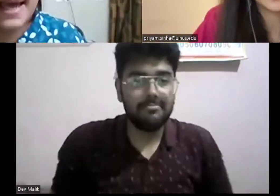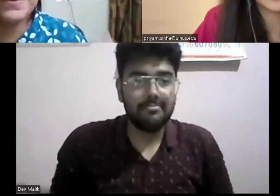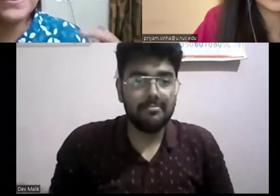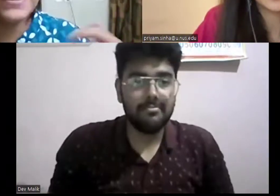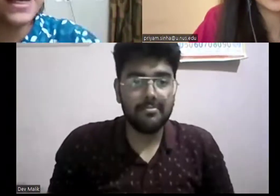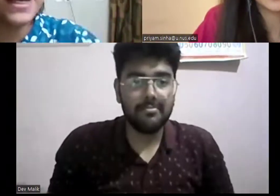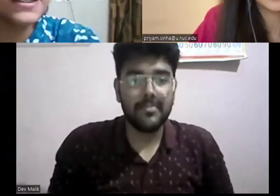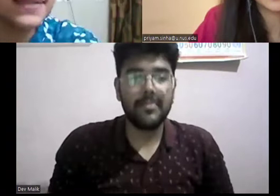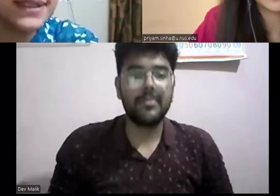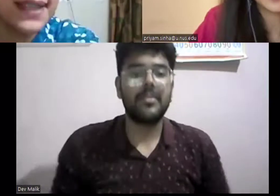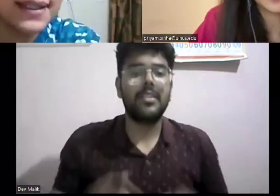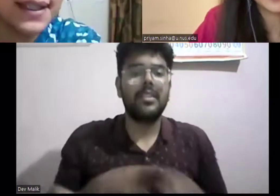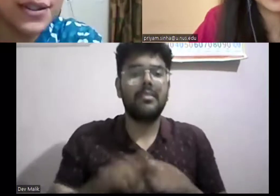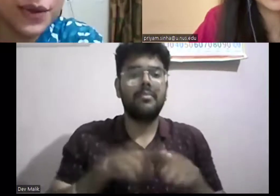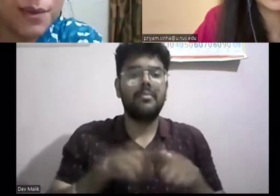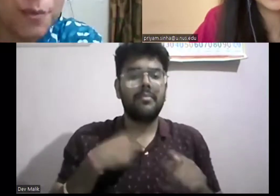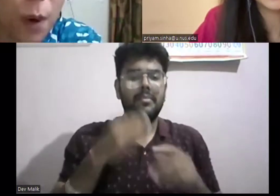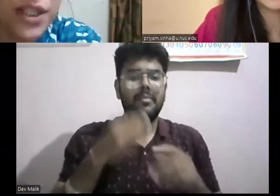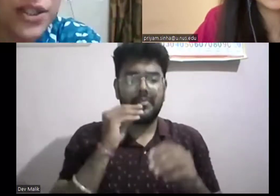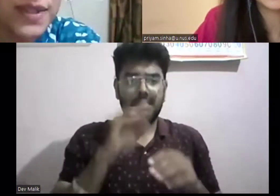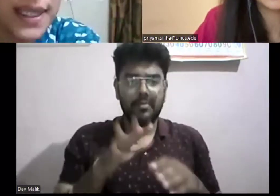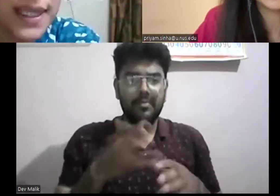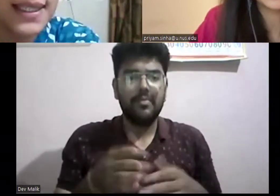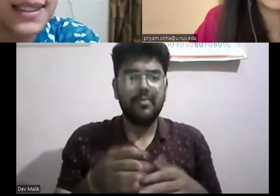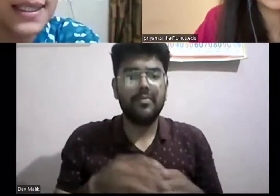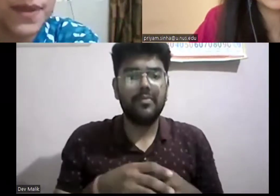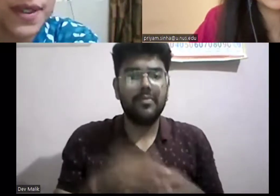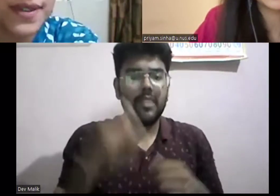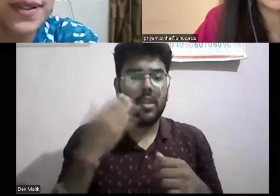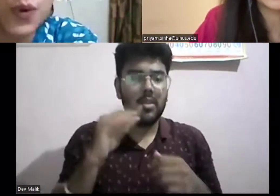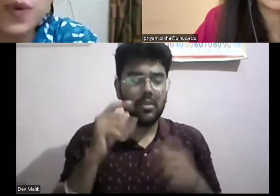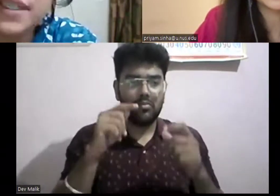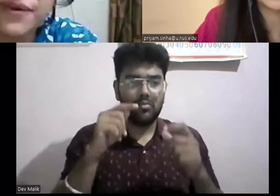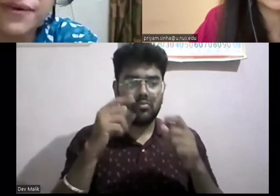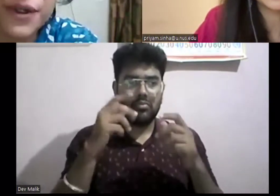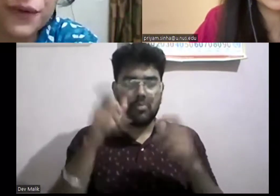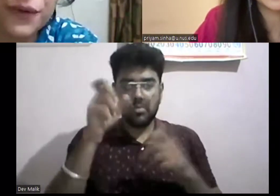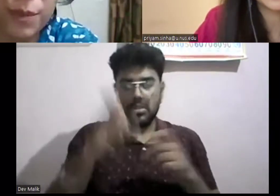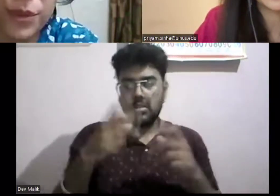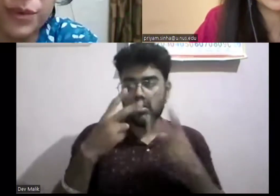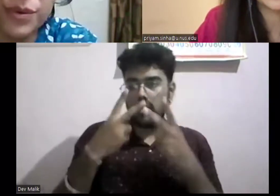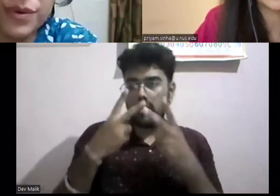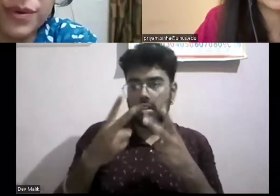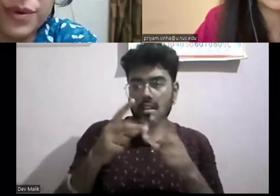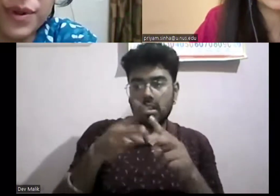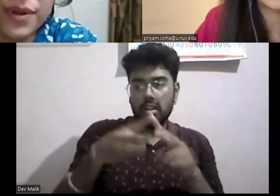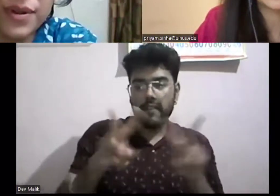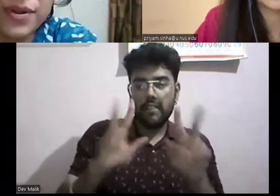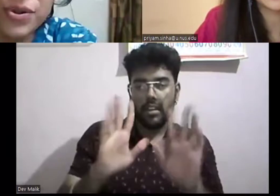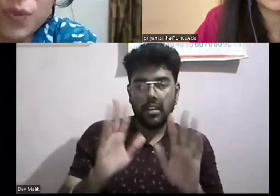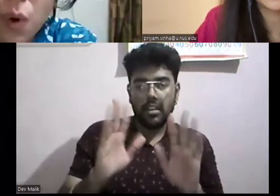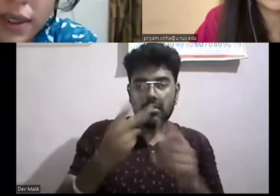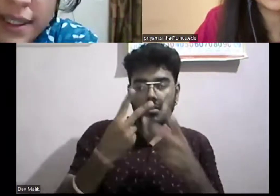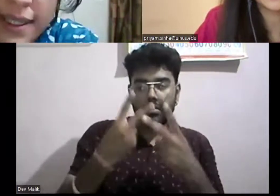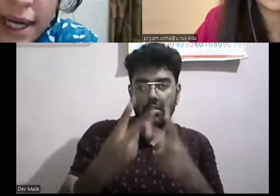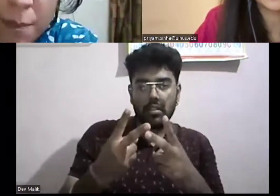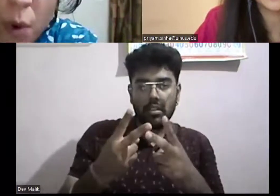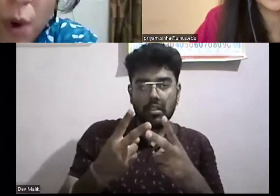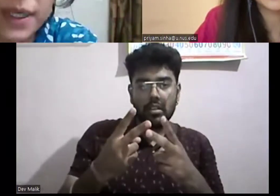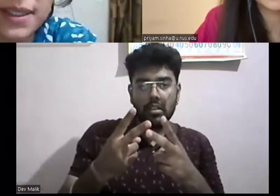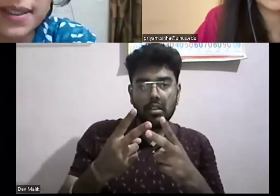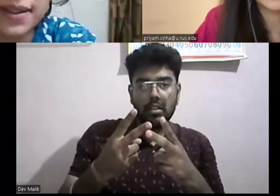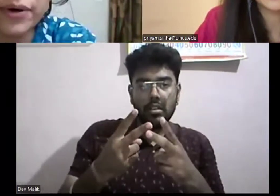the example that I had given there, that the moment you see this person who is different from you, so what is